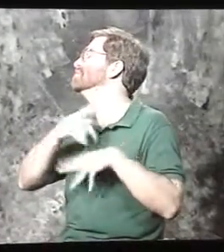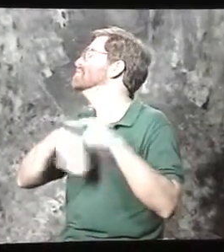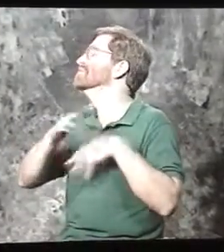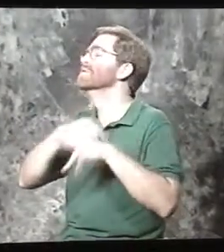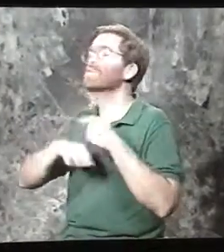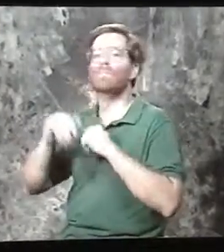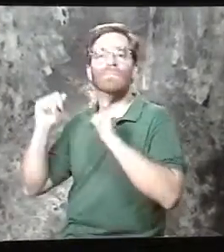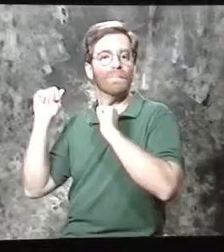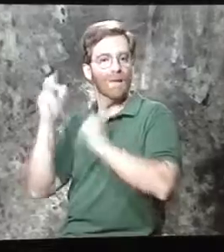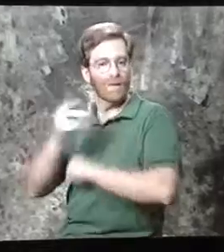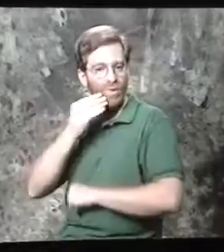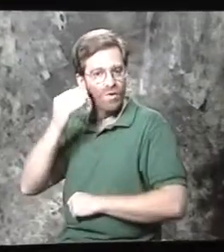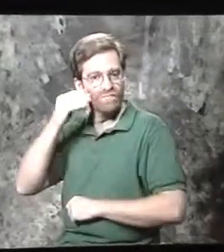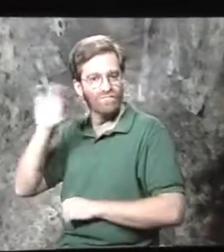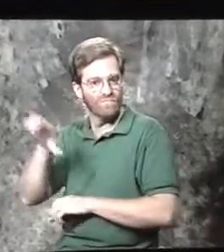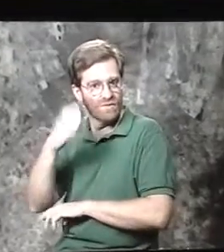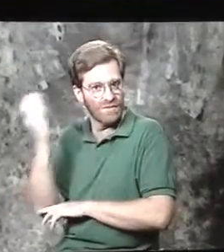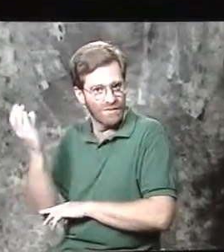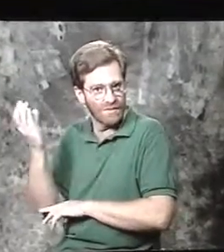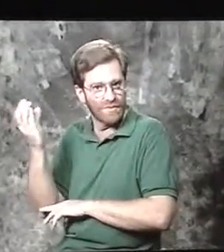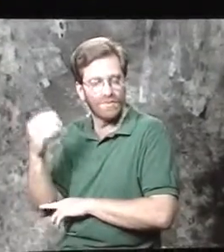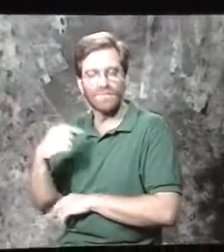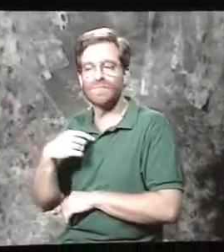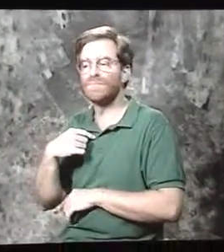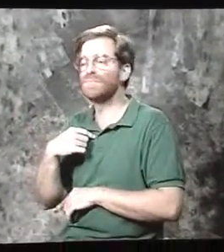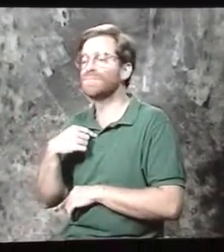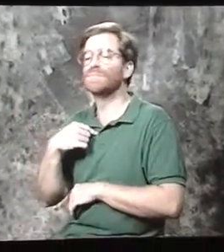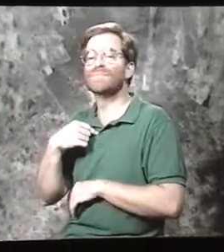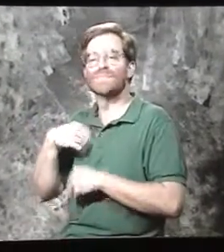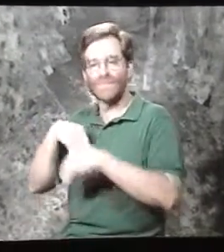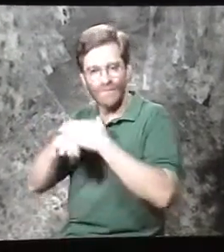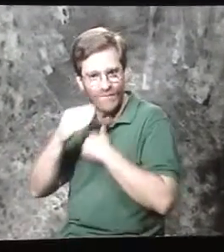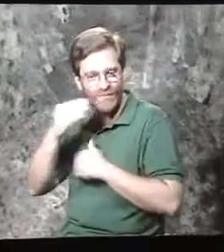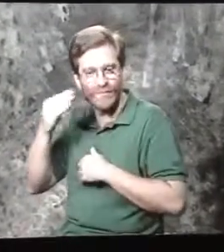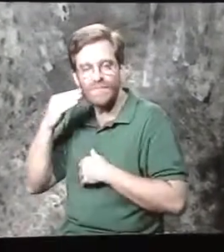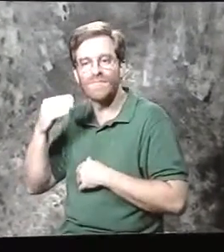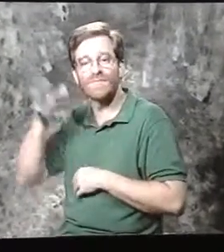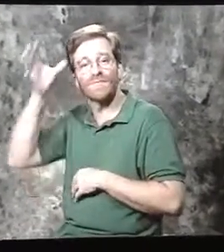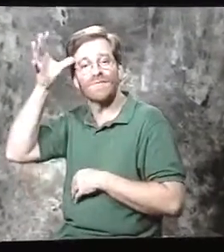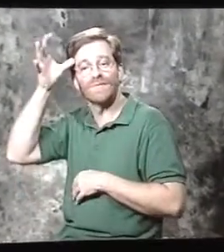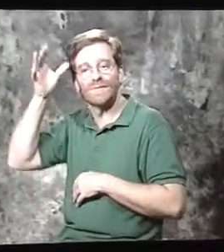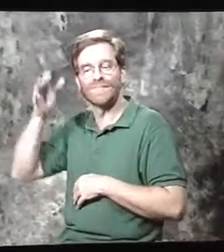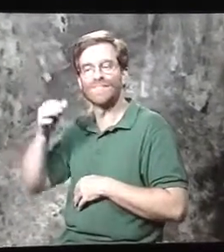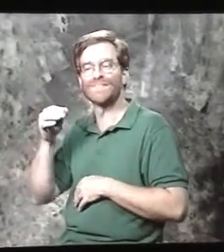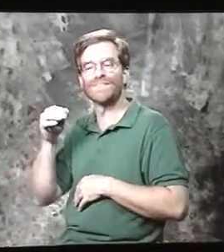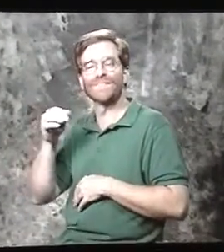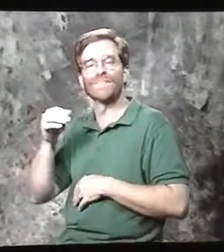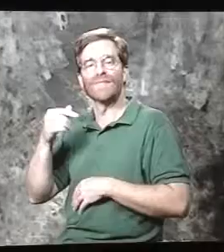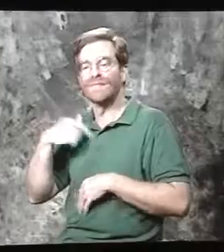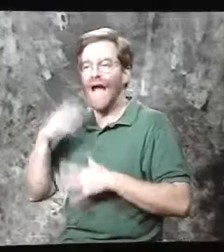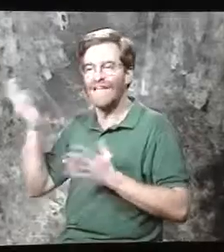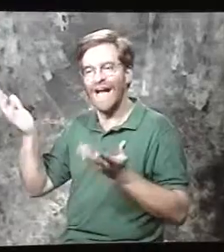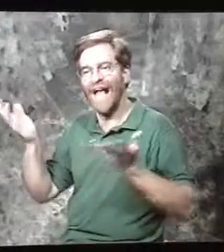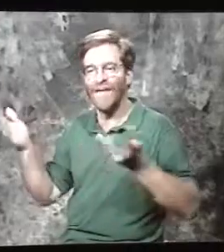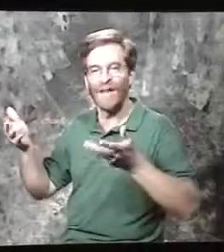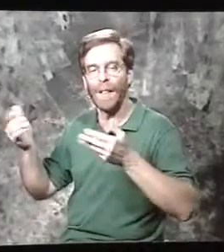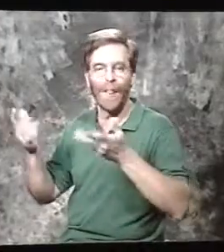school. And then we come back home for Christmas break. And we'll see my dad, and we start talking,